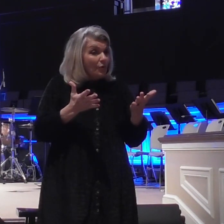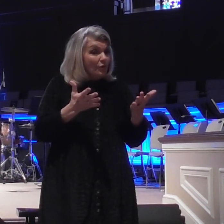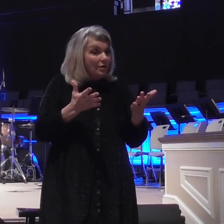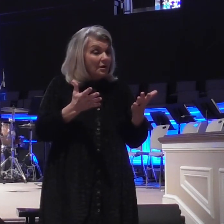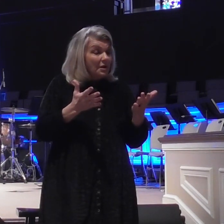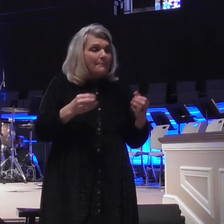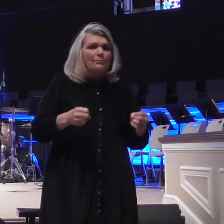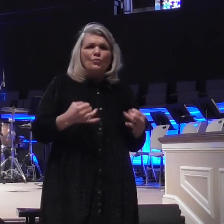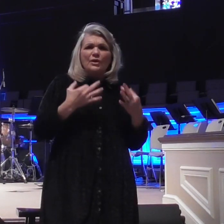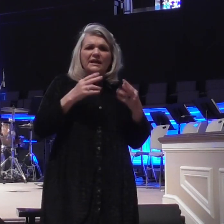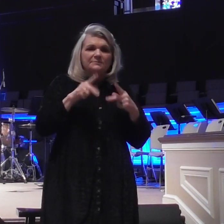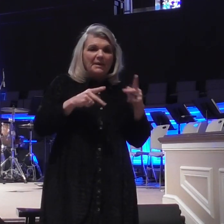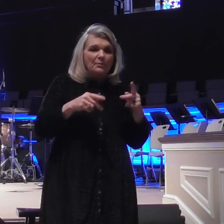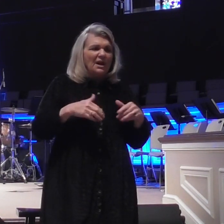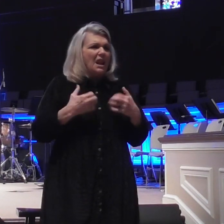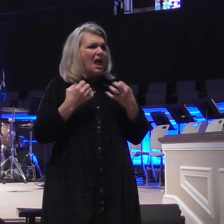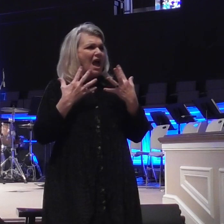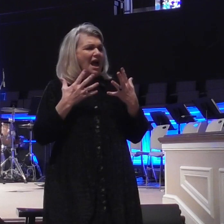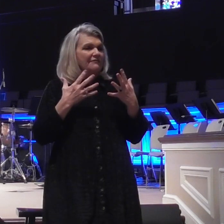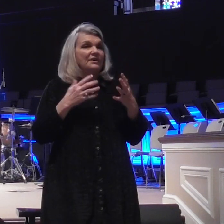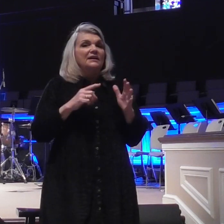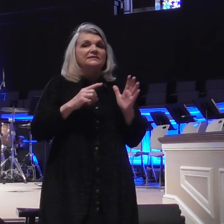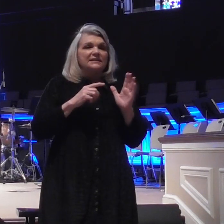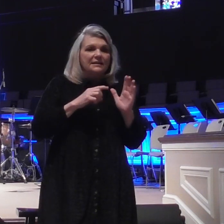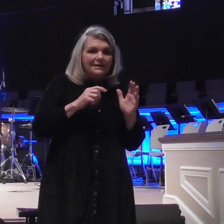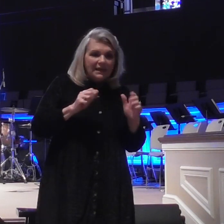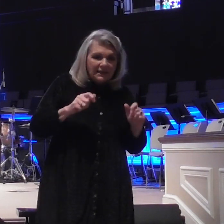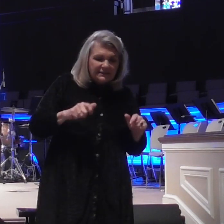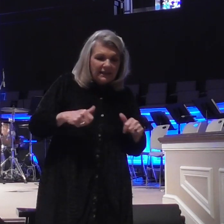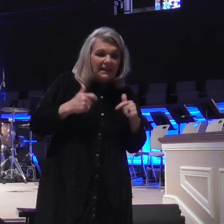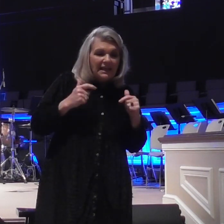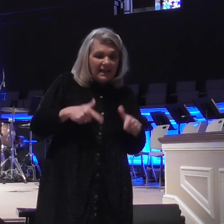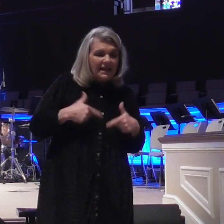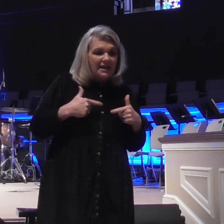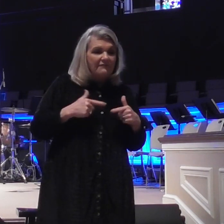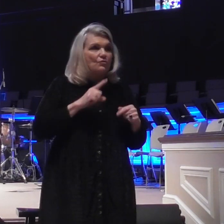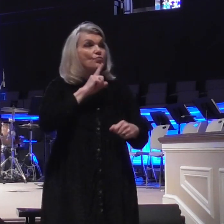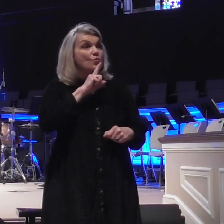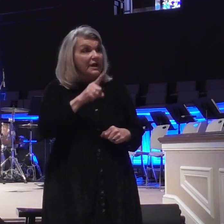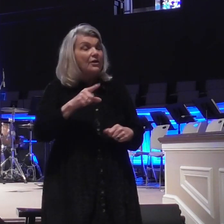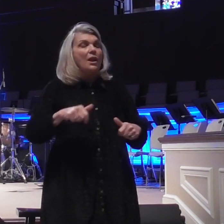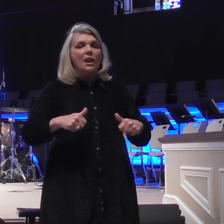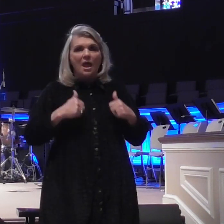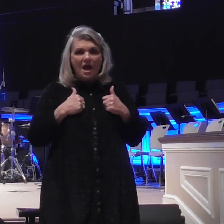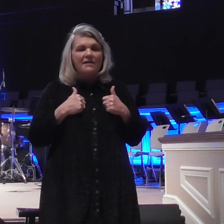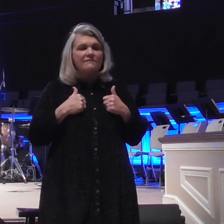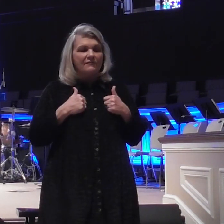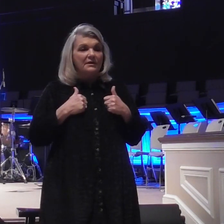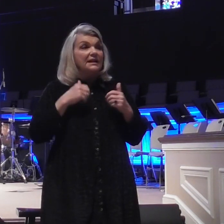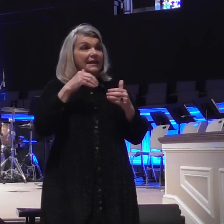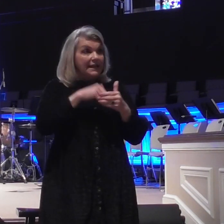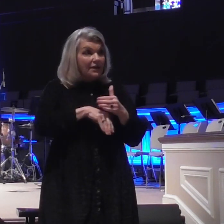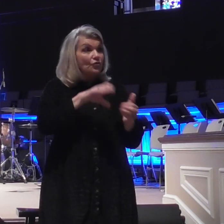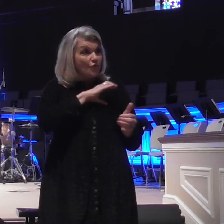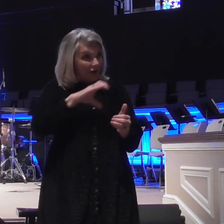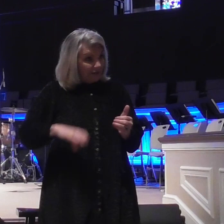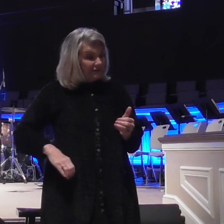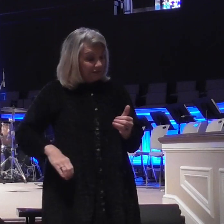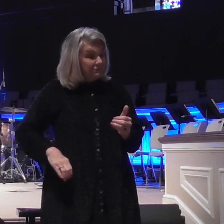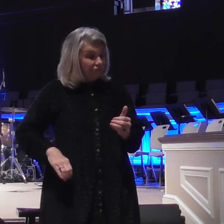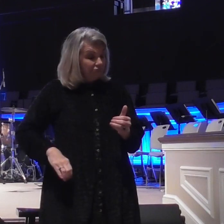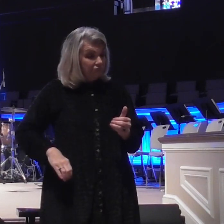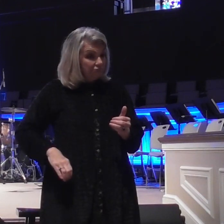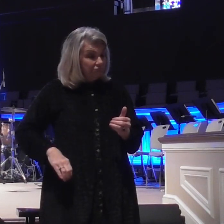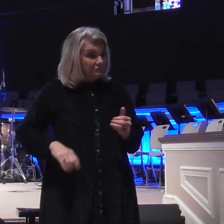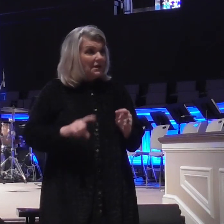said, and gives us the opportunity to live out real life and true life and definitional life in Christ. But